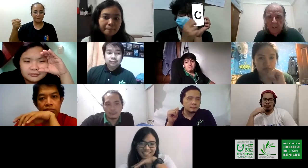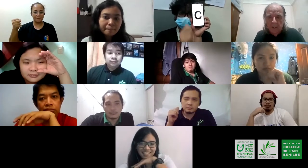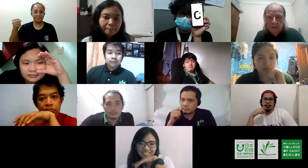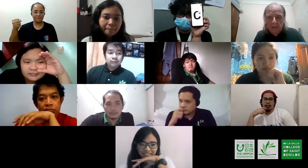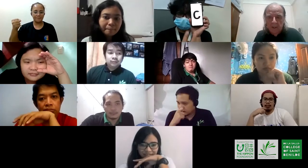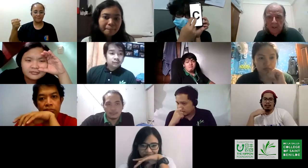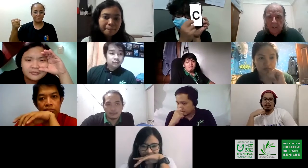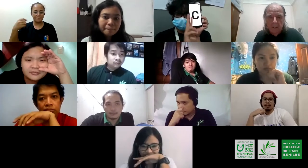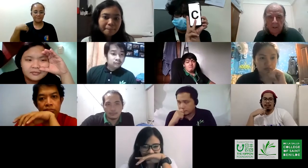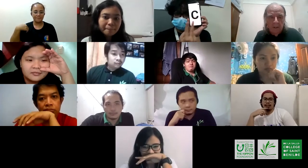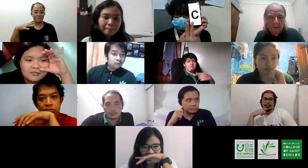Eastman.